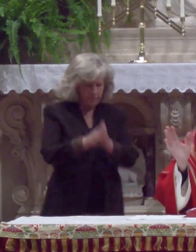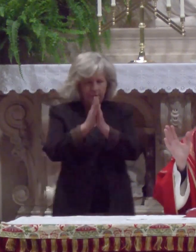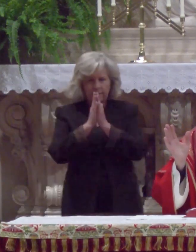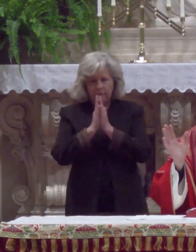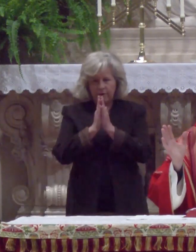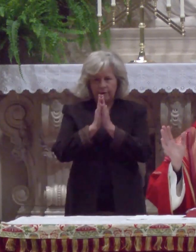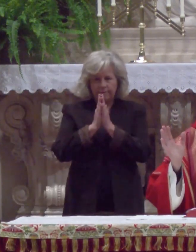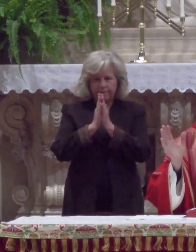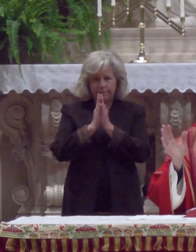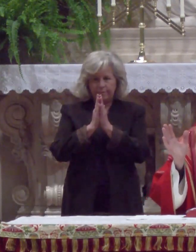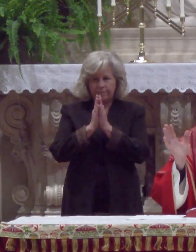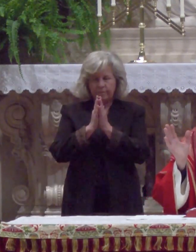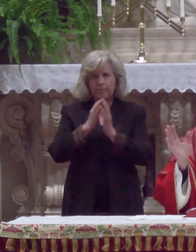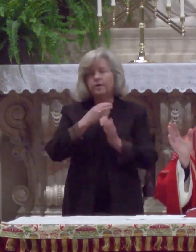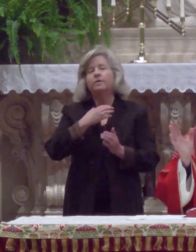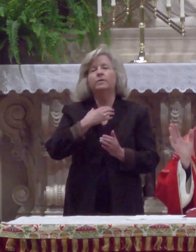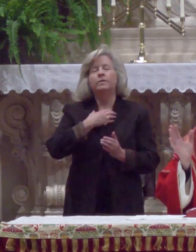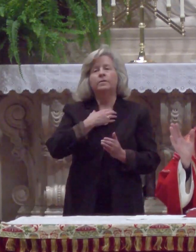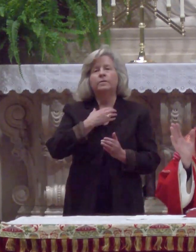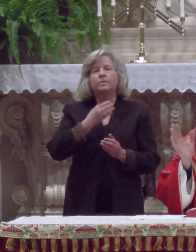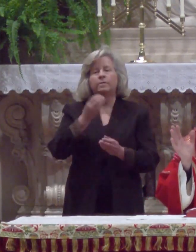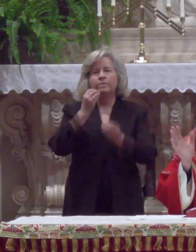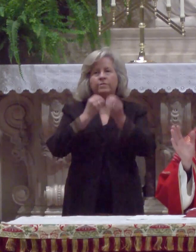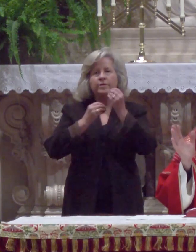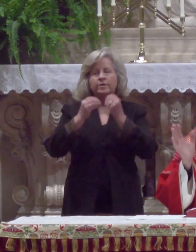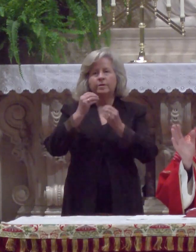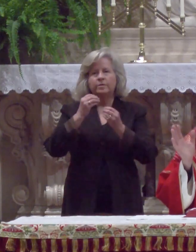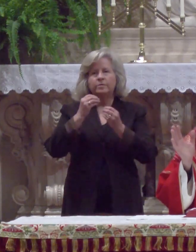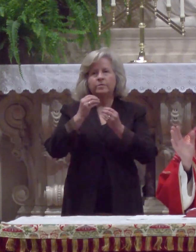Nourished with these sacred gifts, we humbly